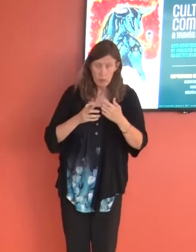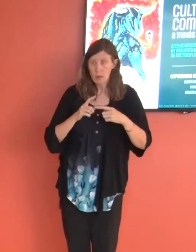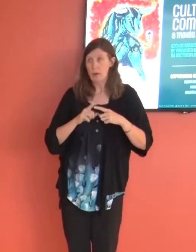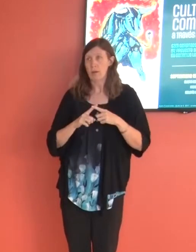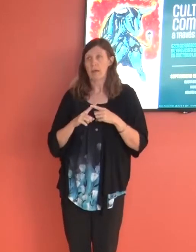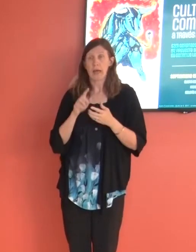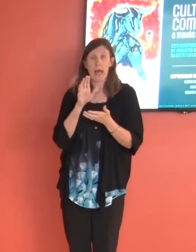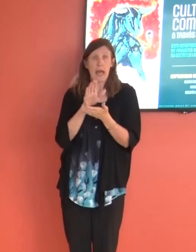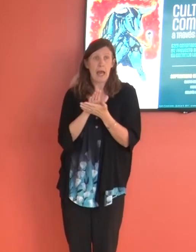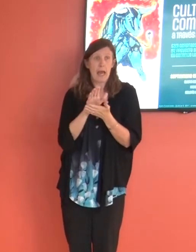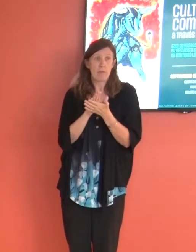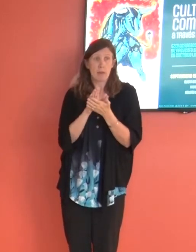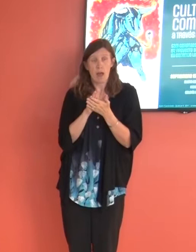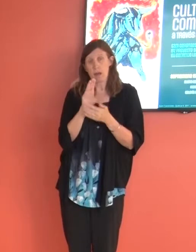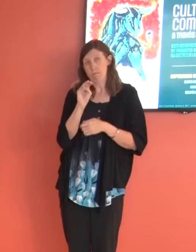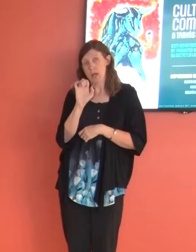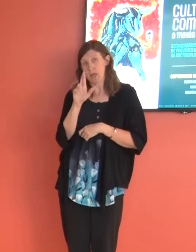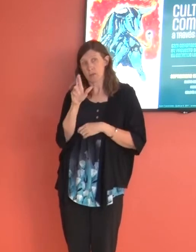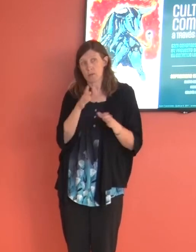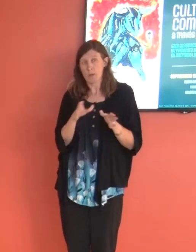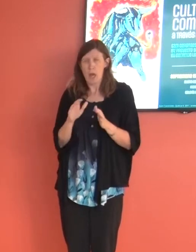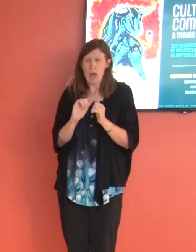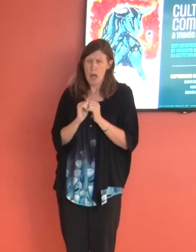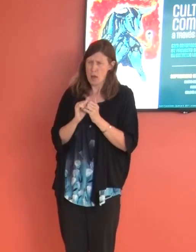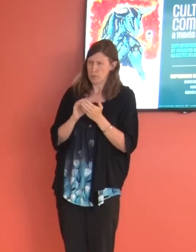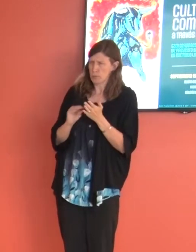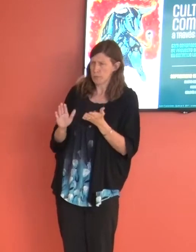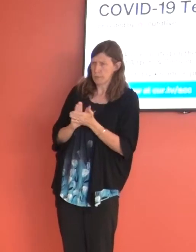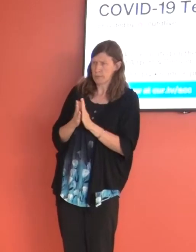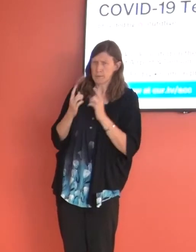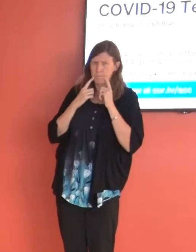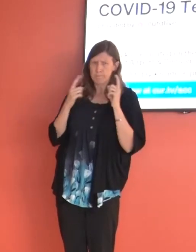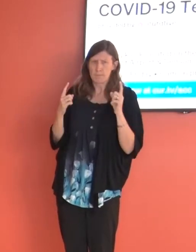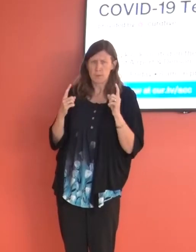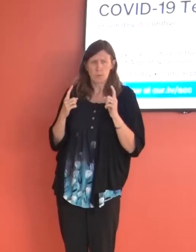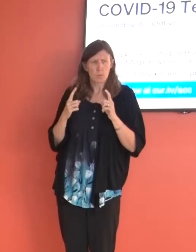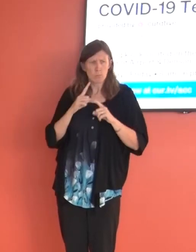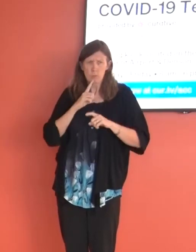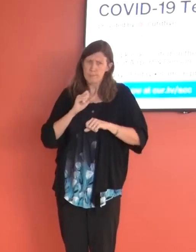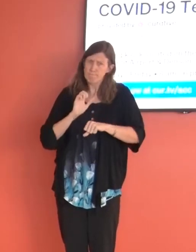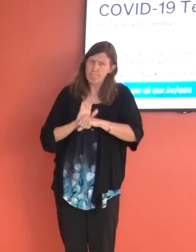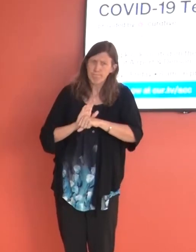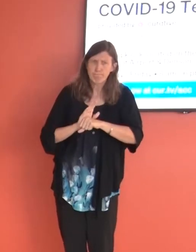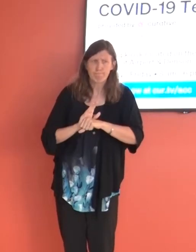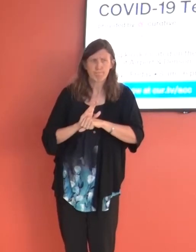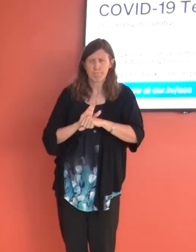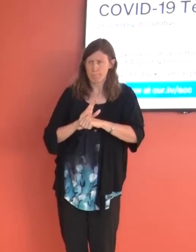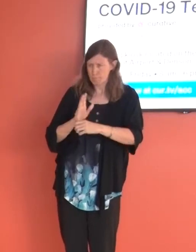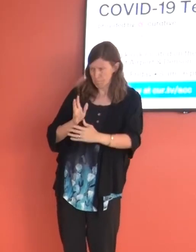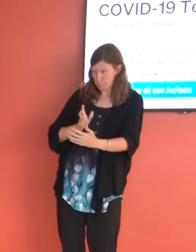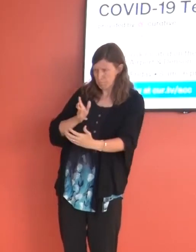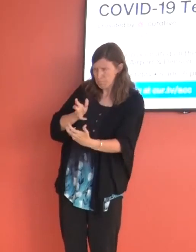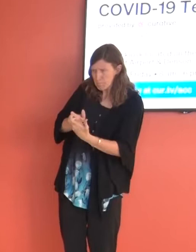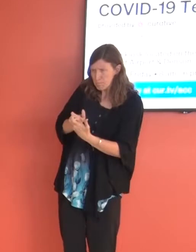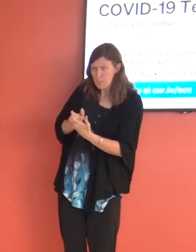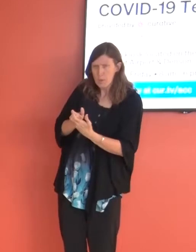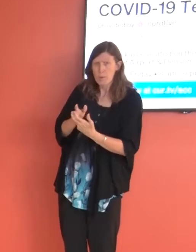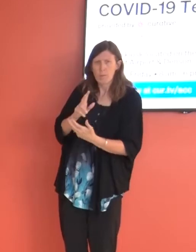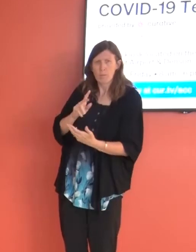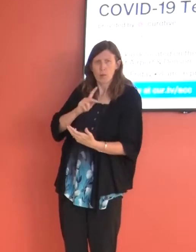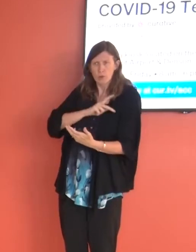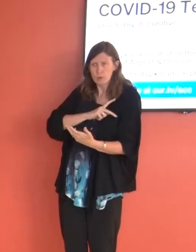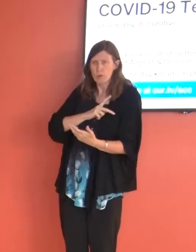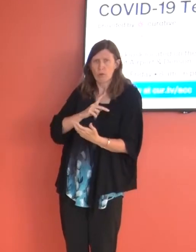master plan that we have, we are dedicated and intentional about creating personalized approaches to learning,